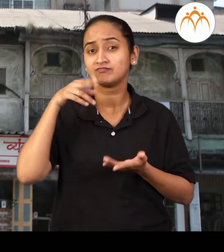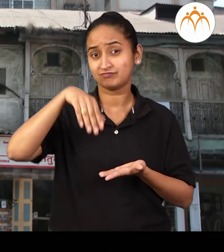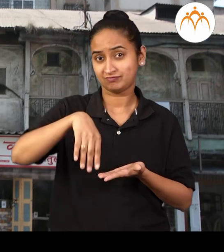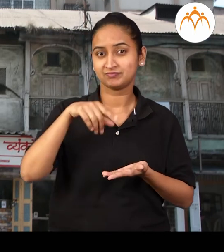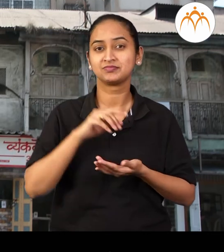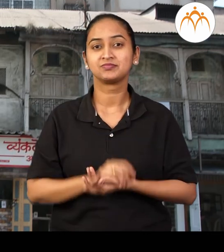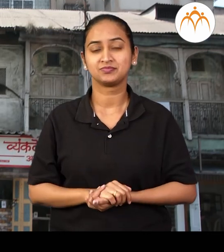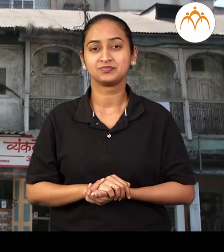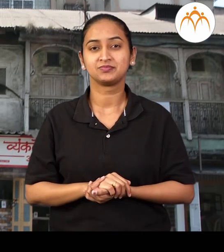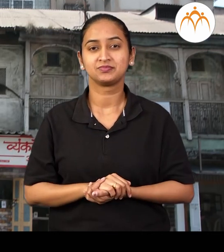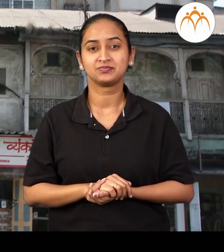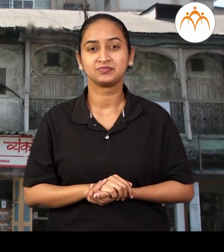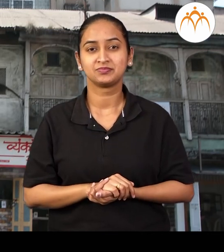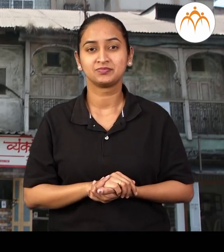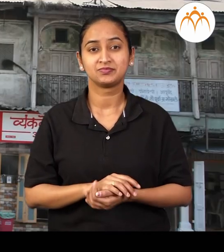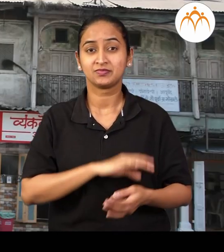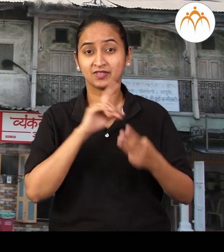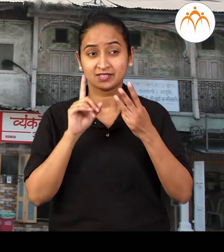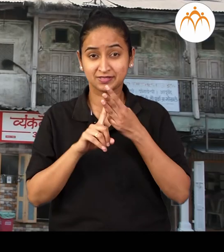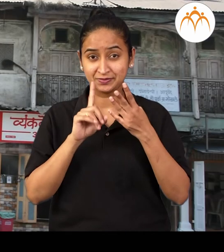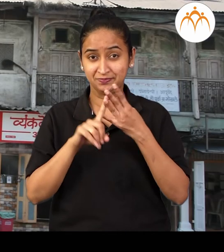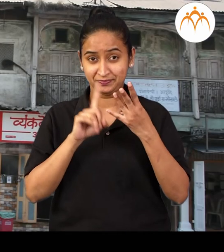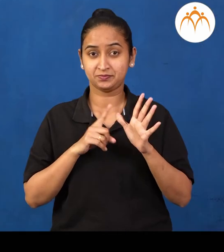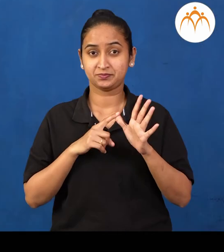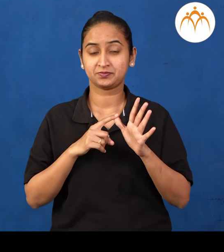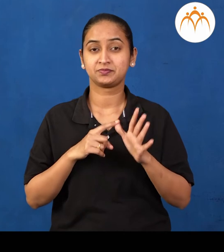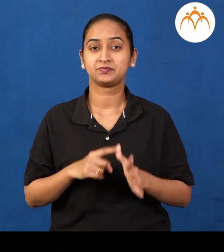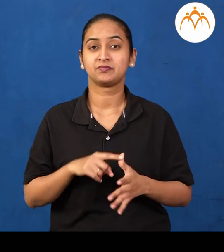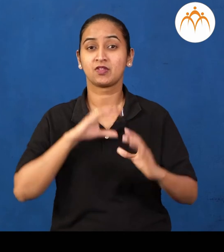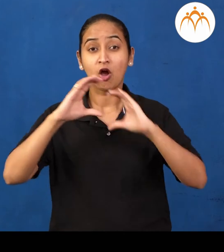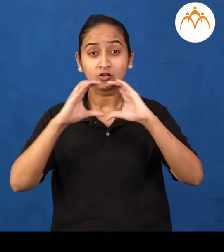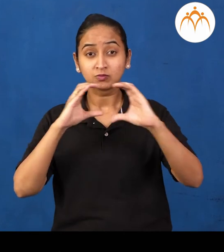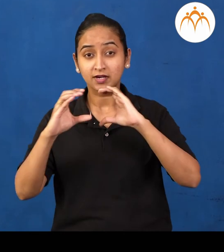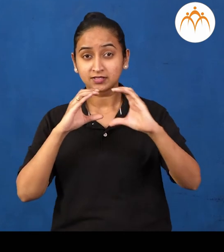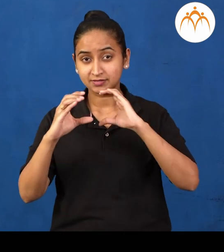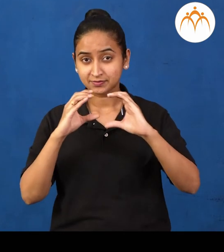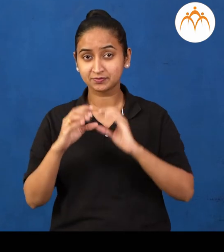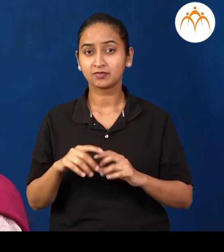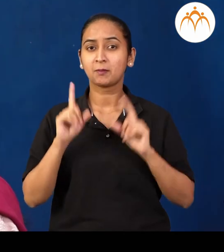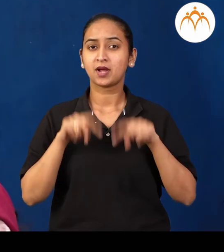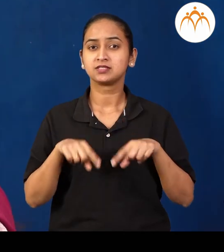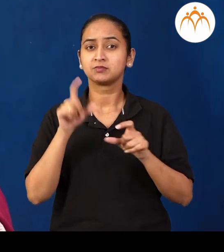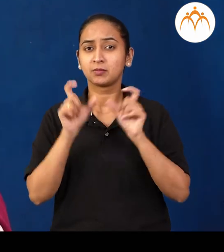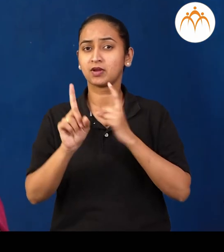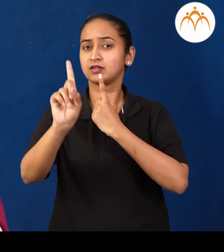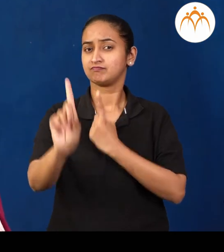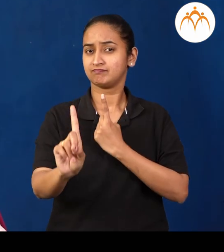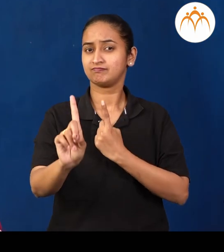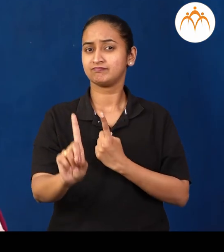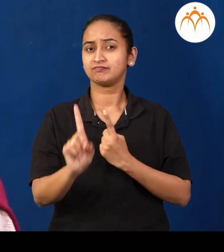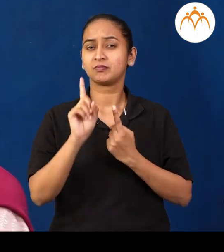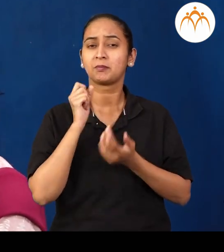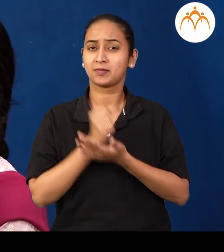conversation was a restaurant. We knew that two people are necessary